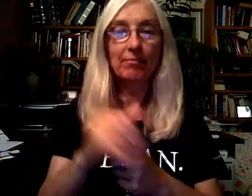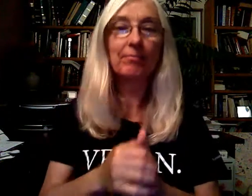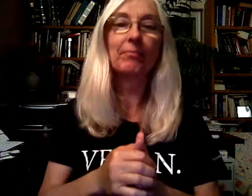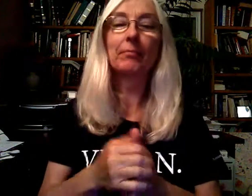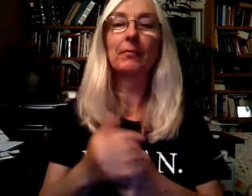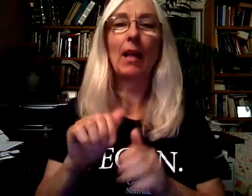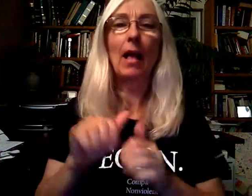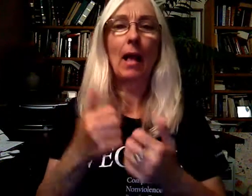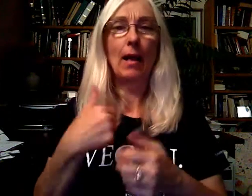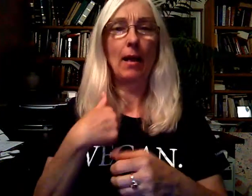It's a deep movement.